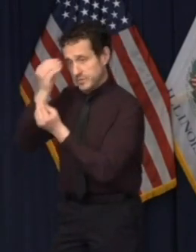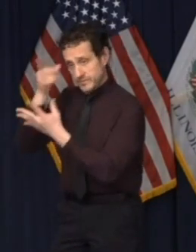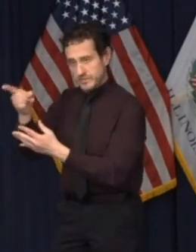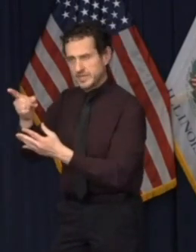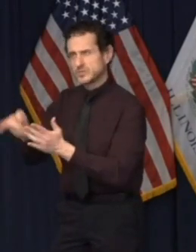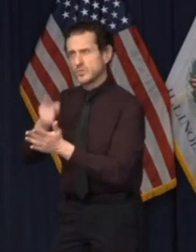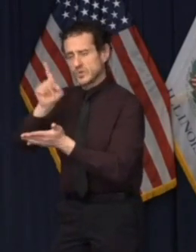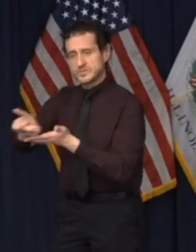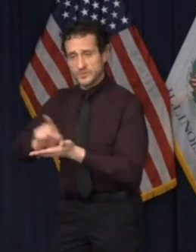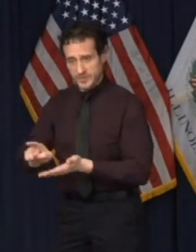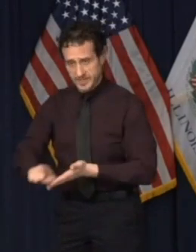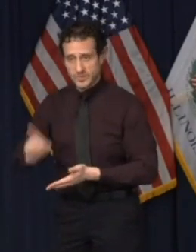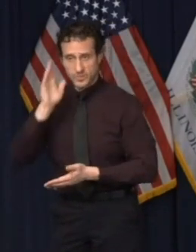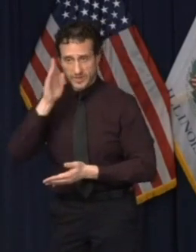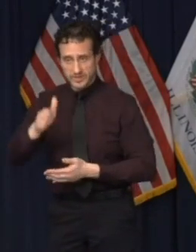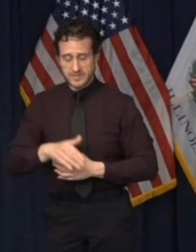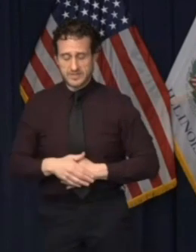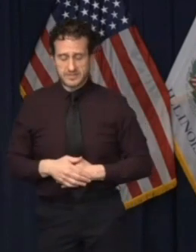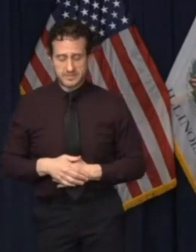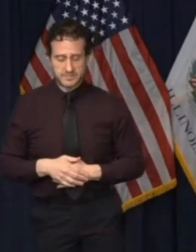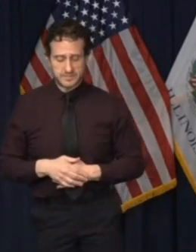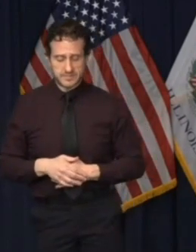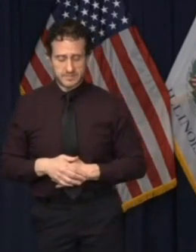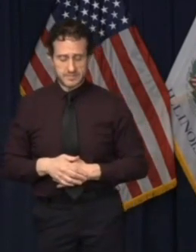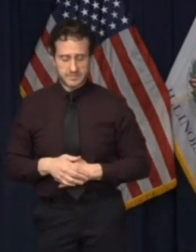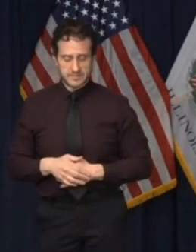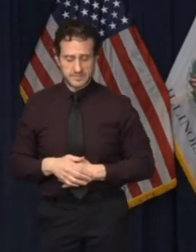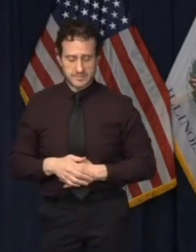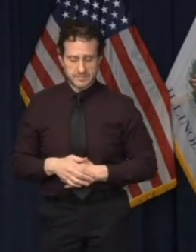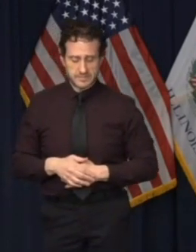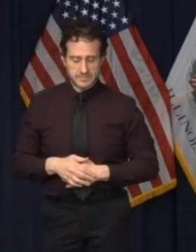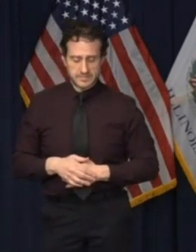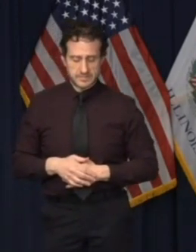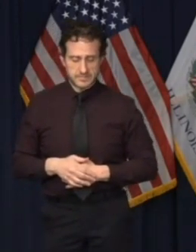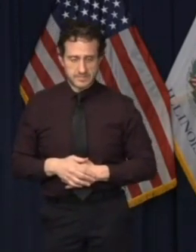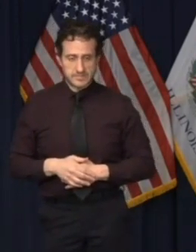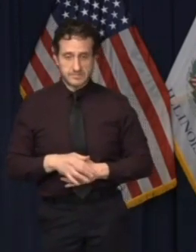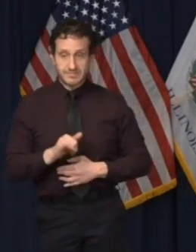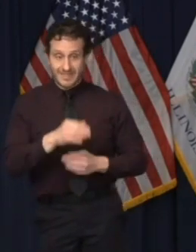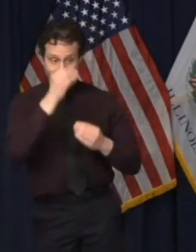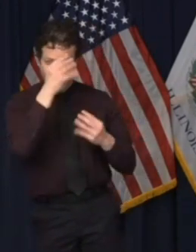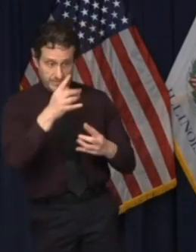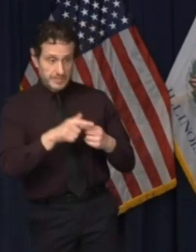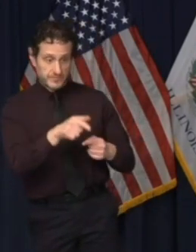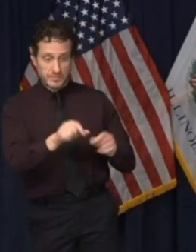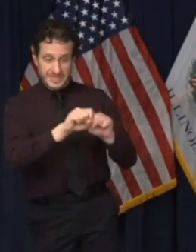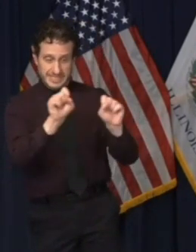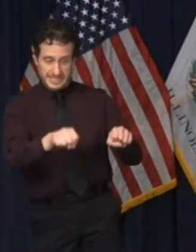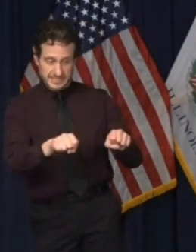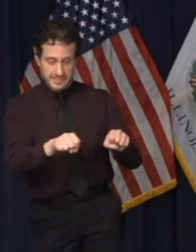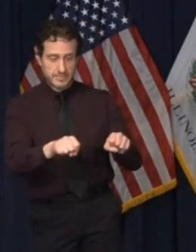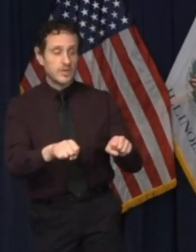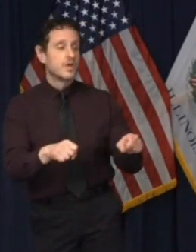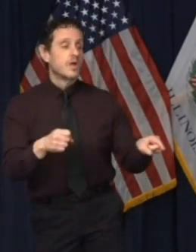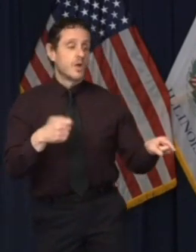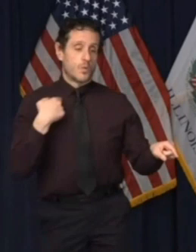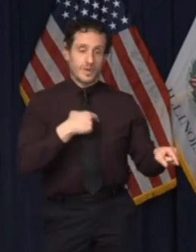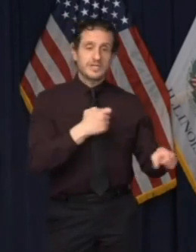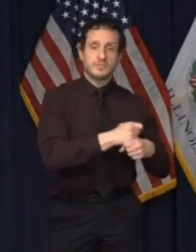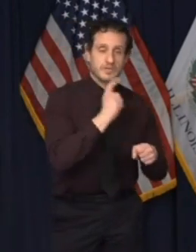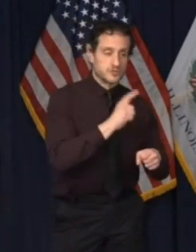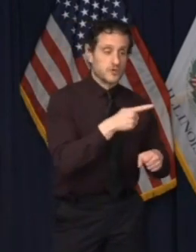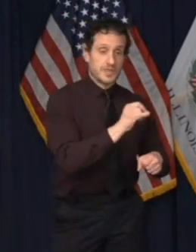week. And of course, the information that we pull out had to have been submitted. So if there's a lag